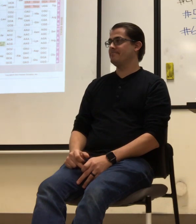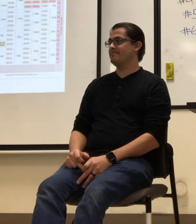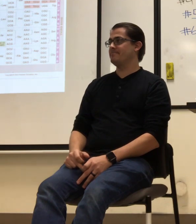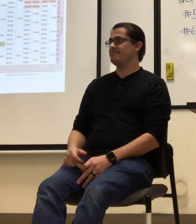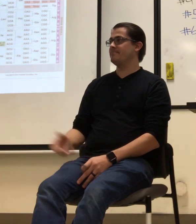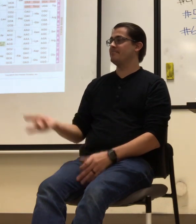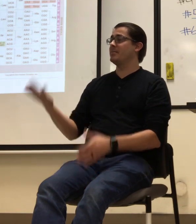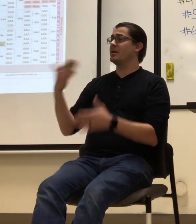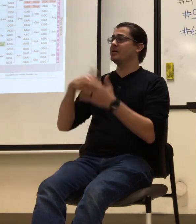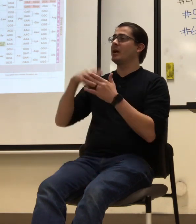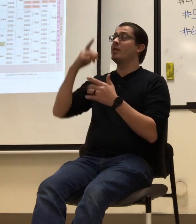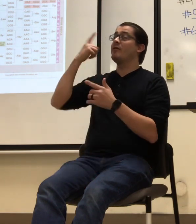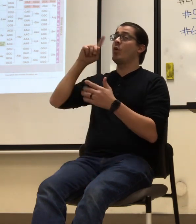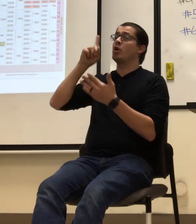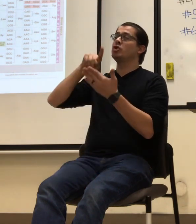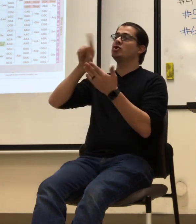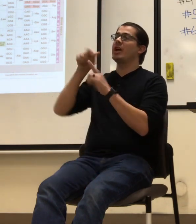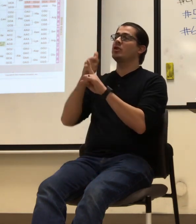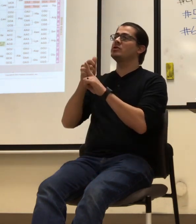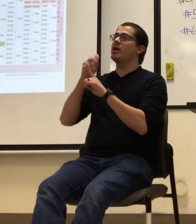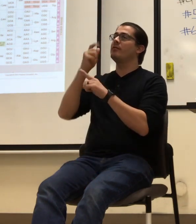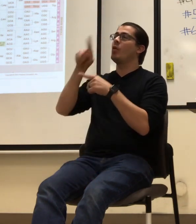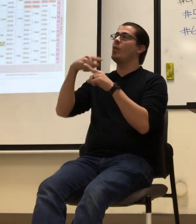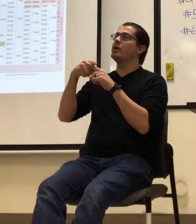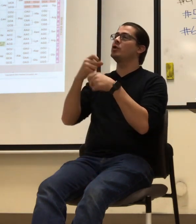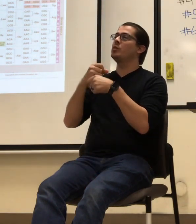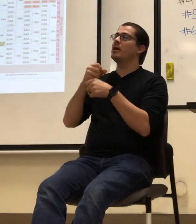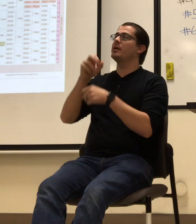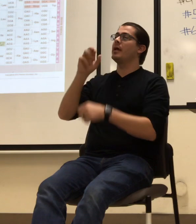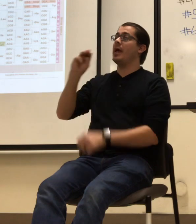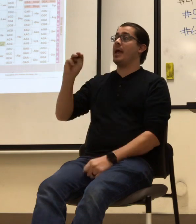And again, to check yourself when you make your mRNA codon,